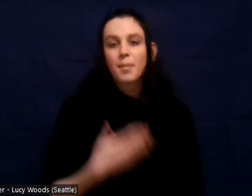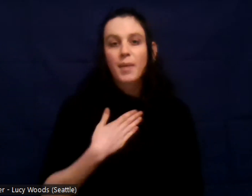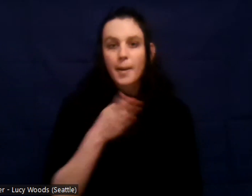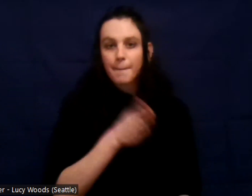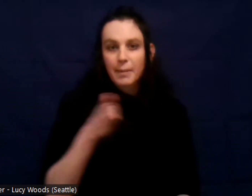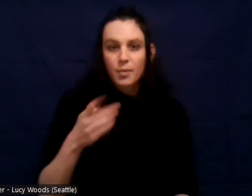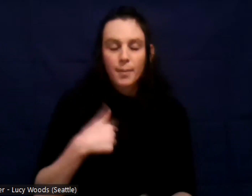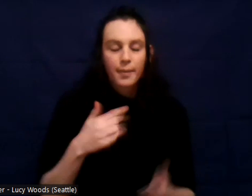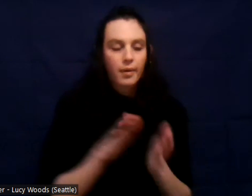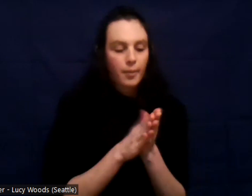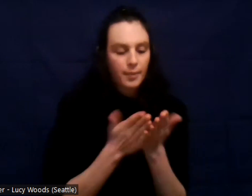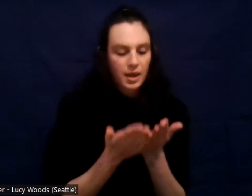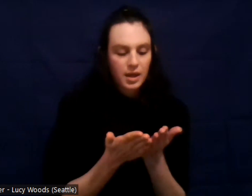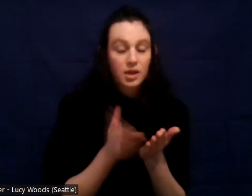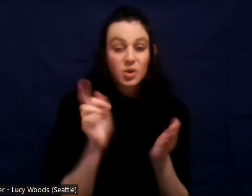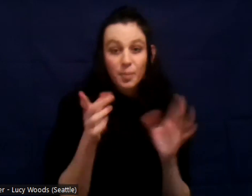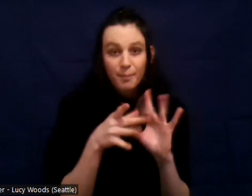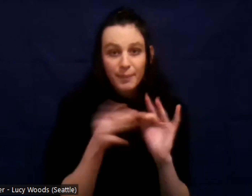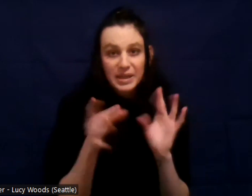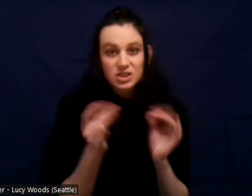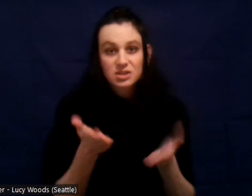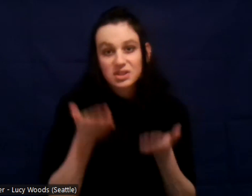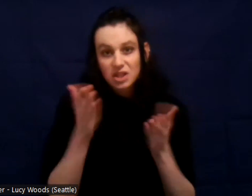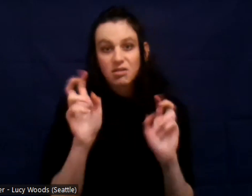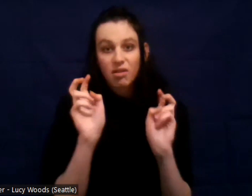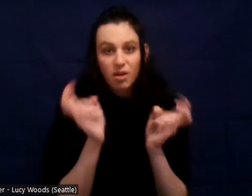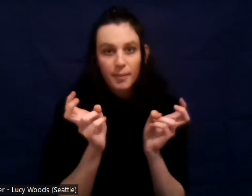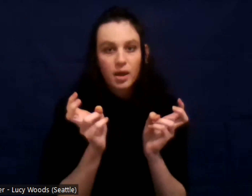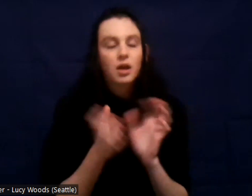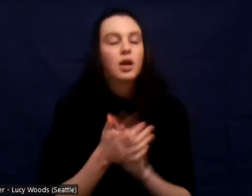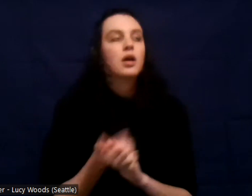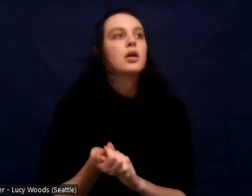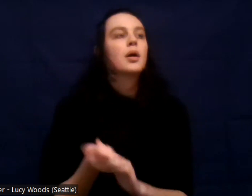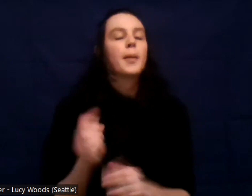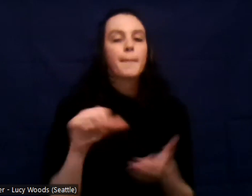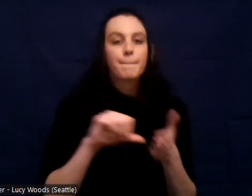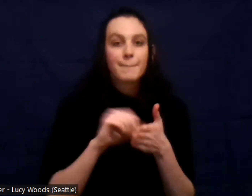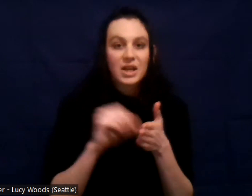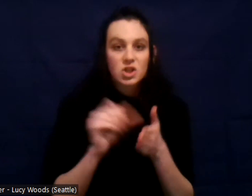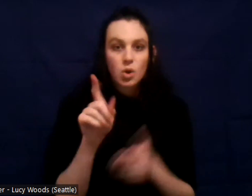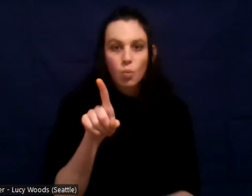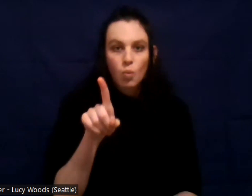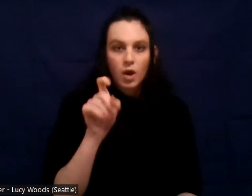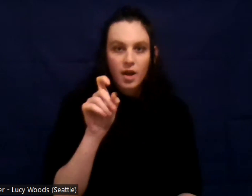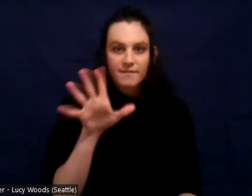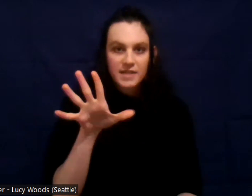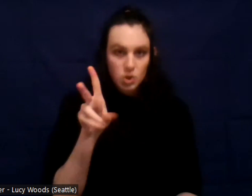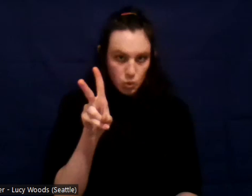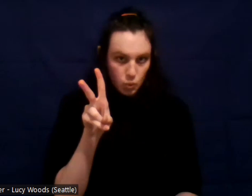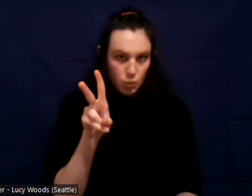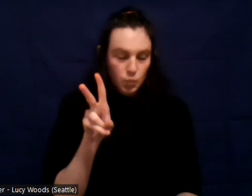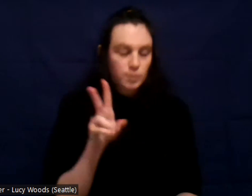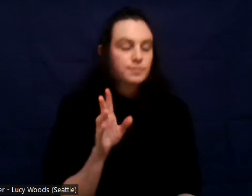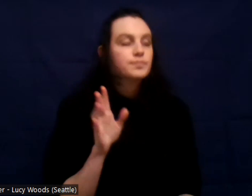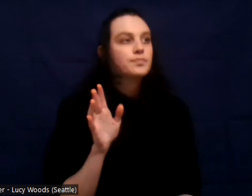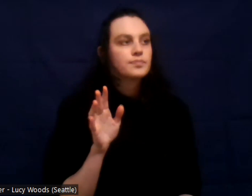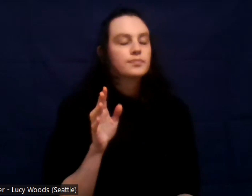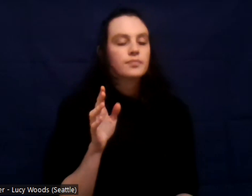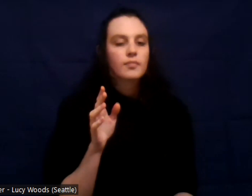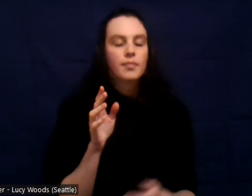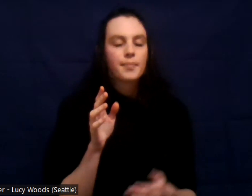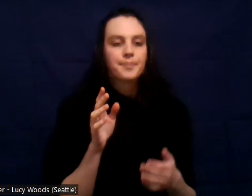mentioned a topic, and it talks about this is page 152. So it says,